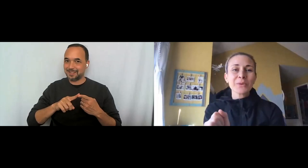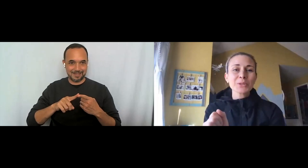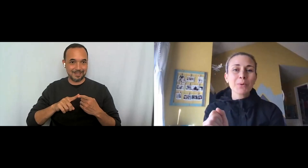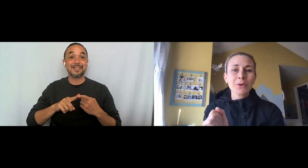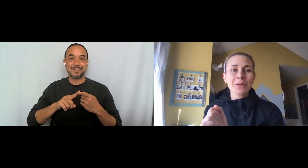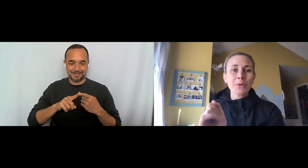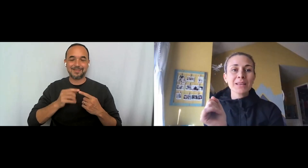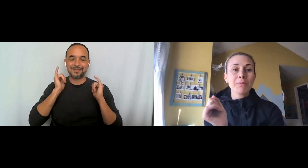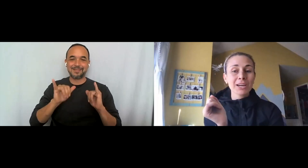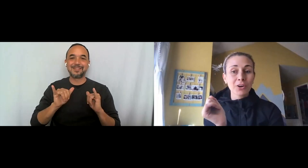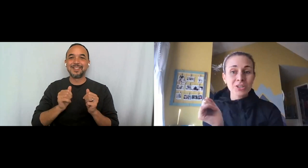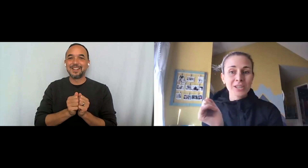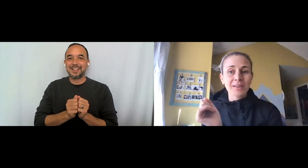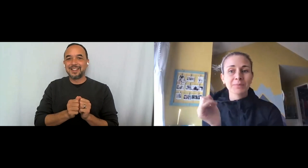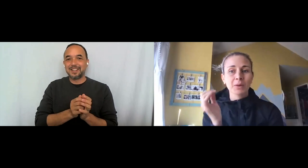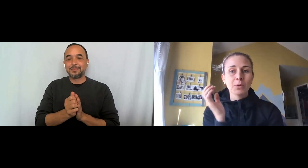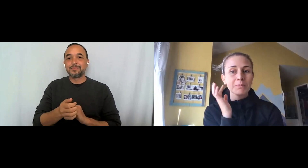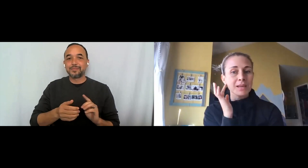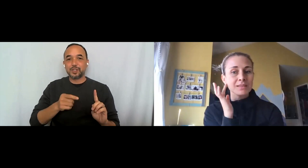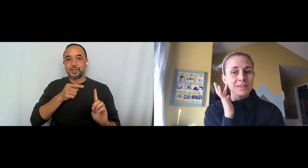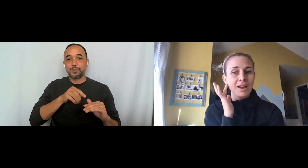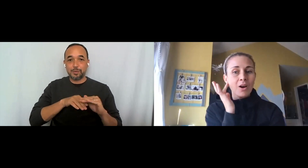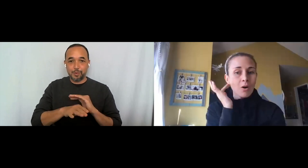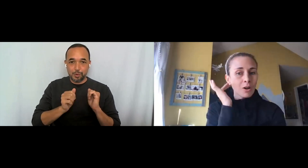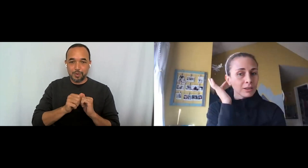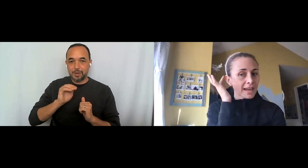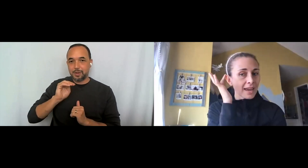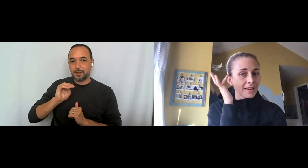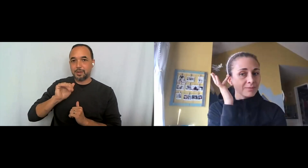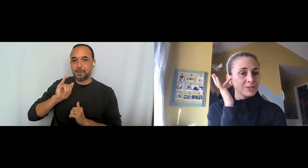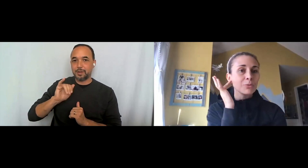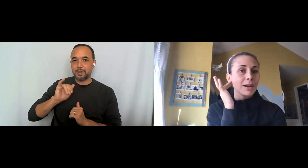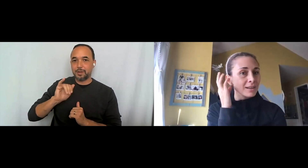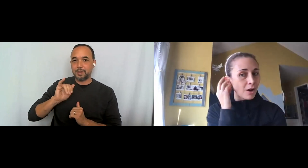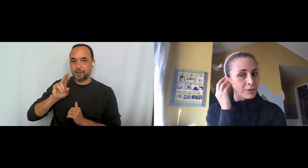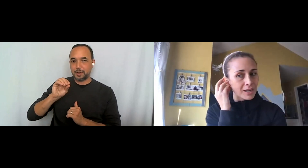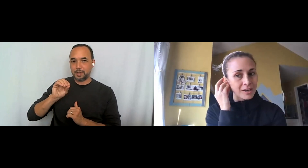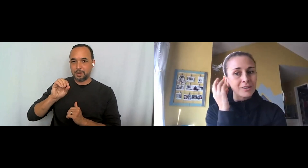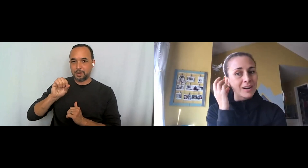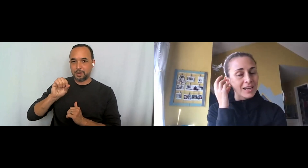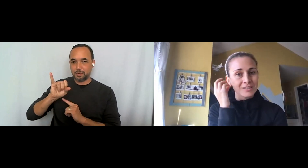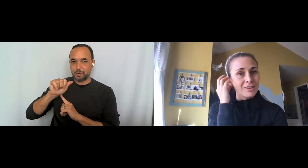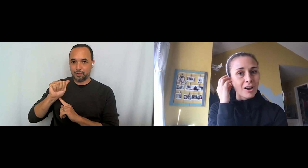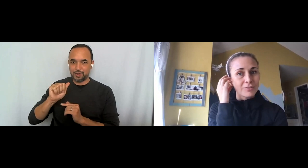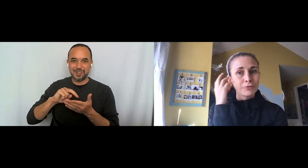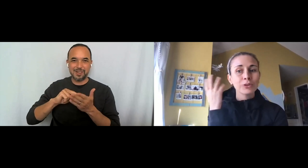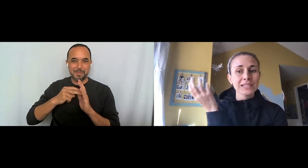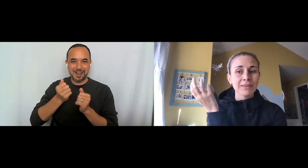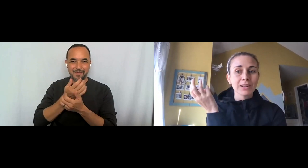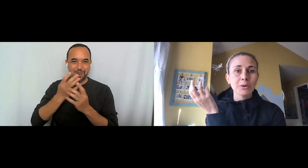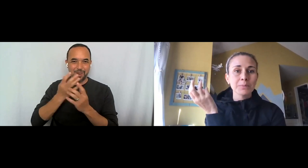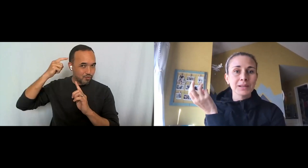She was born with microtia, what means all the surrounded of the ear is not